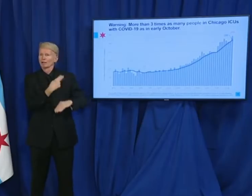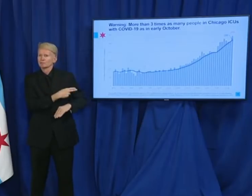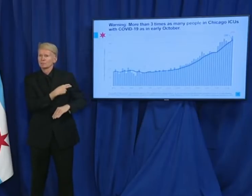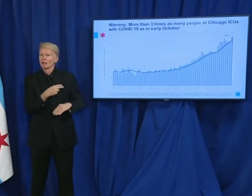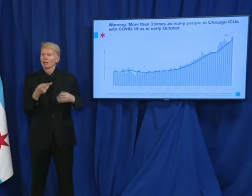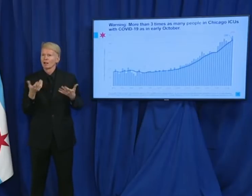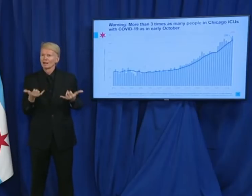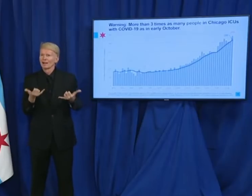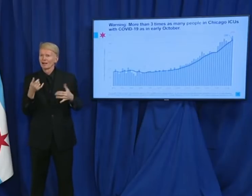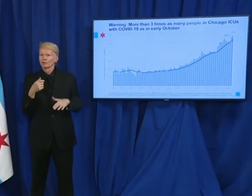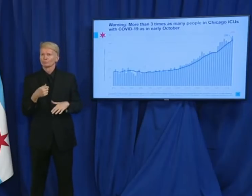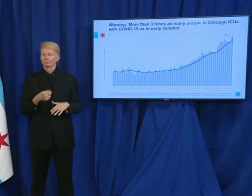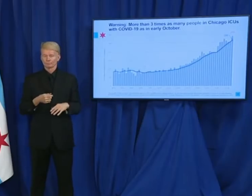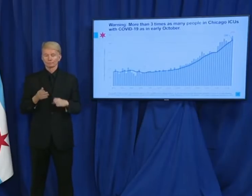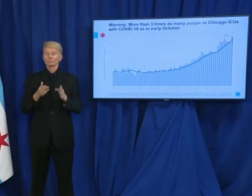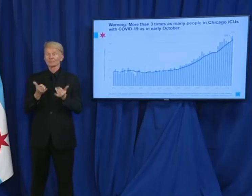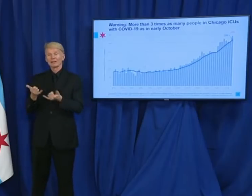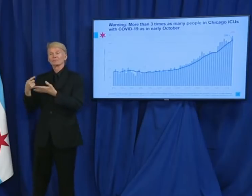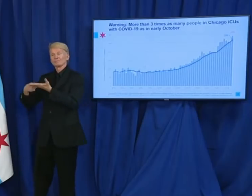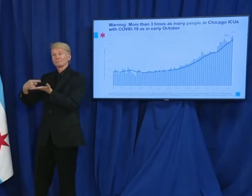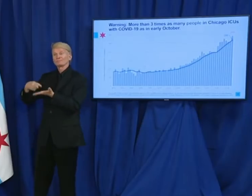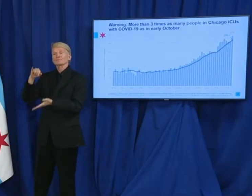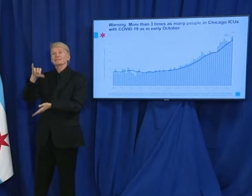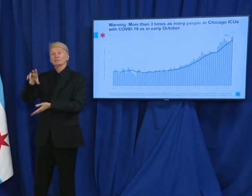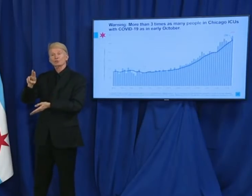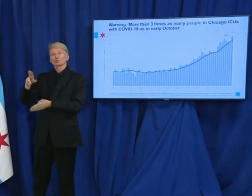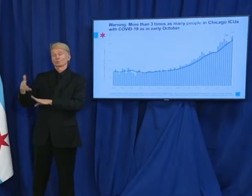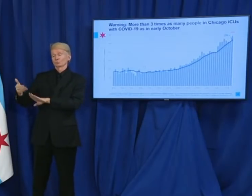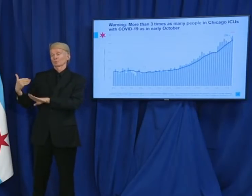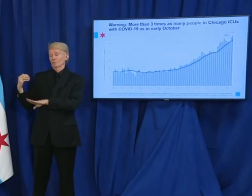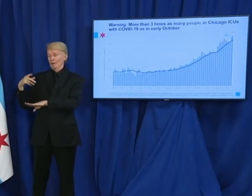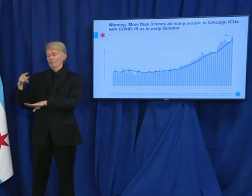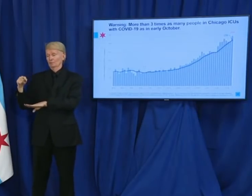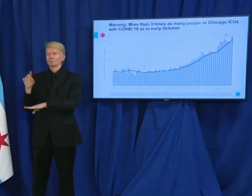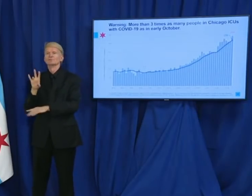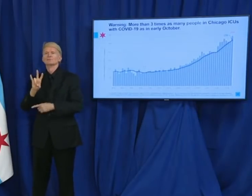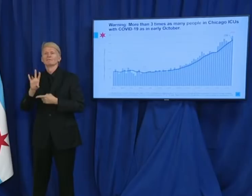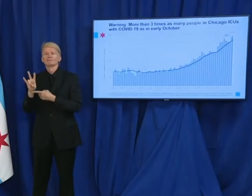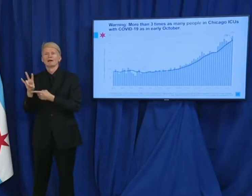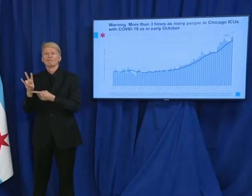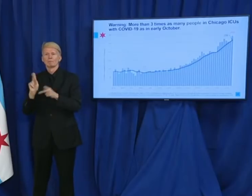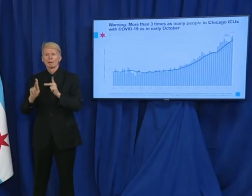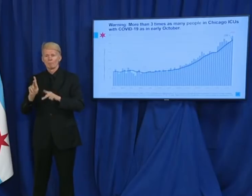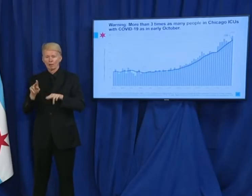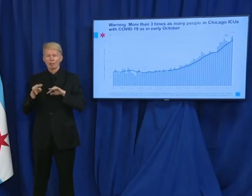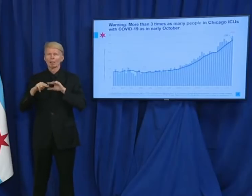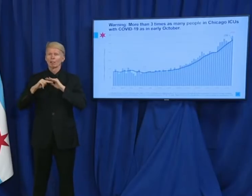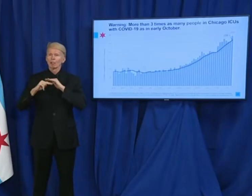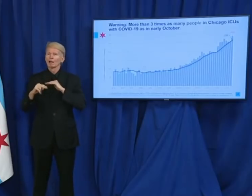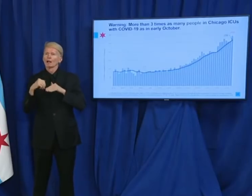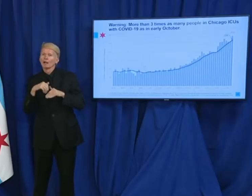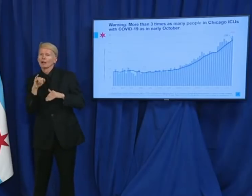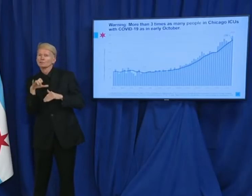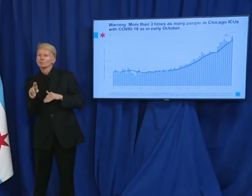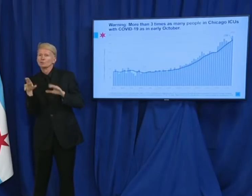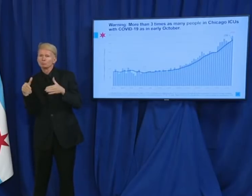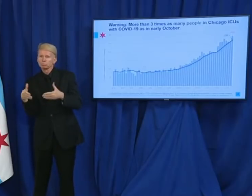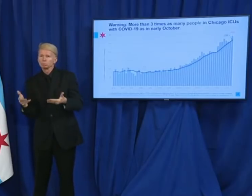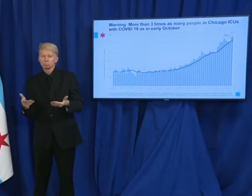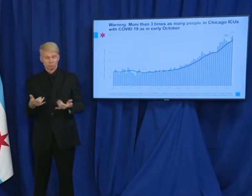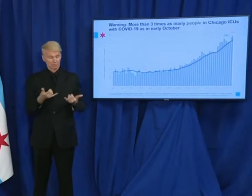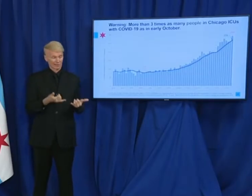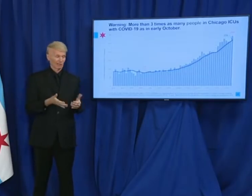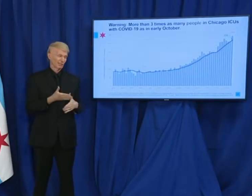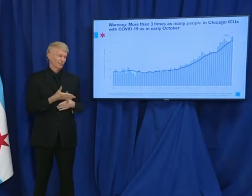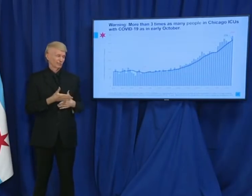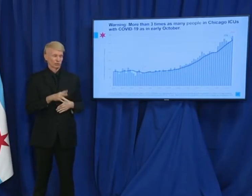look at the ICU, back in early October, we had 77 people in Chicago ICUs. Today, we're